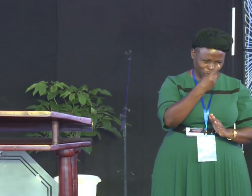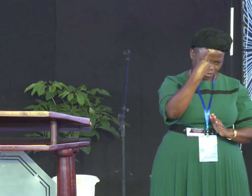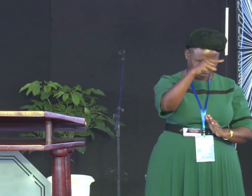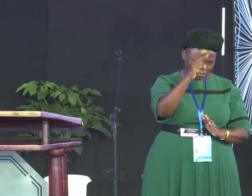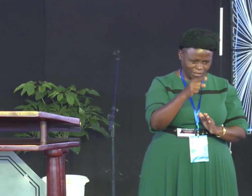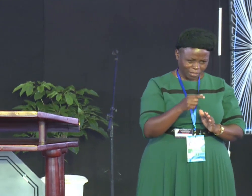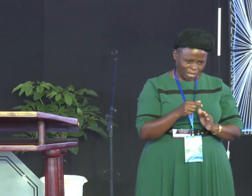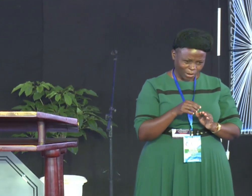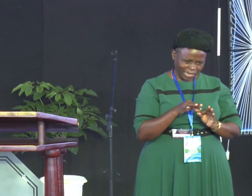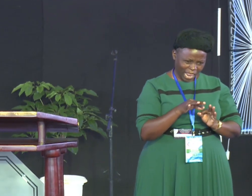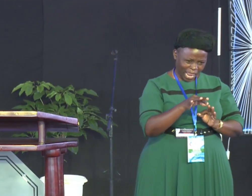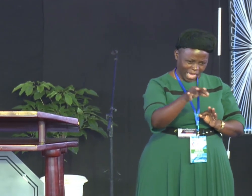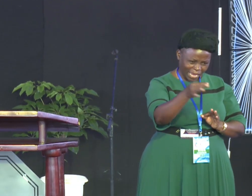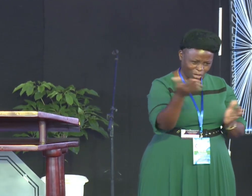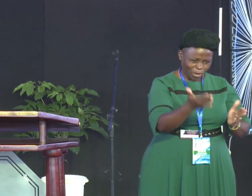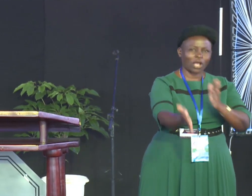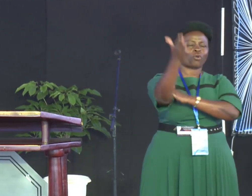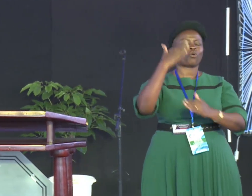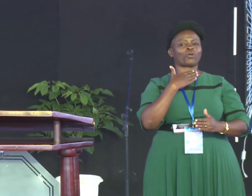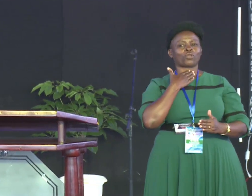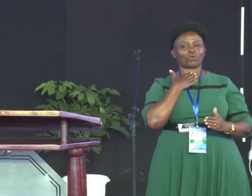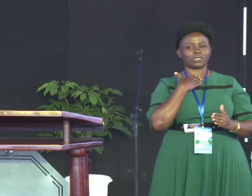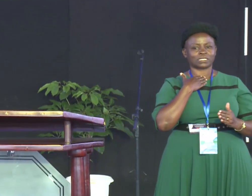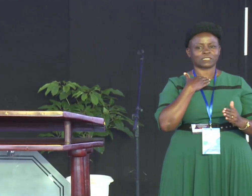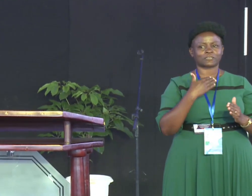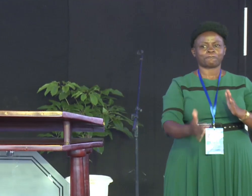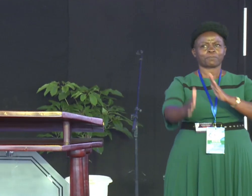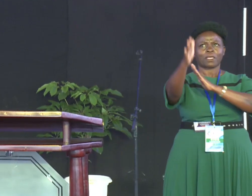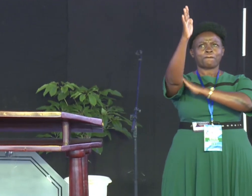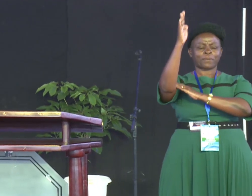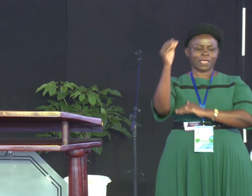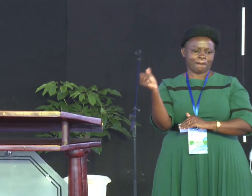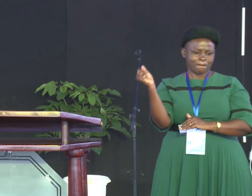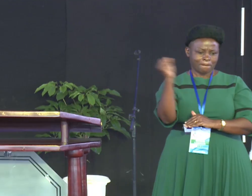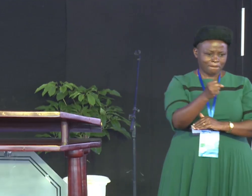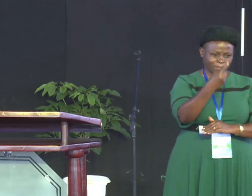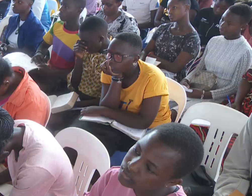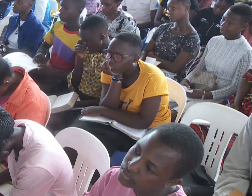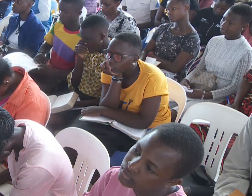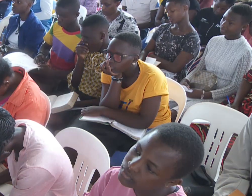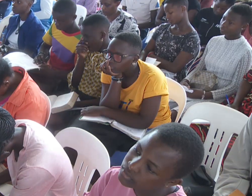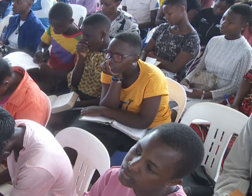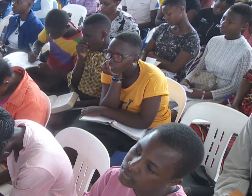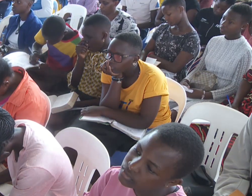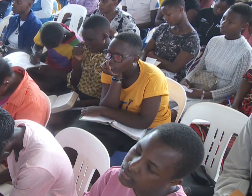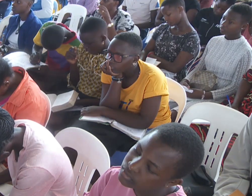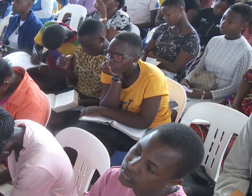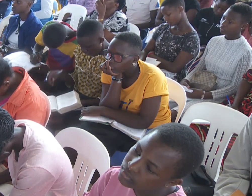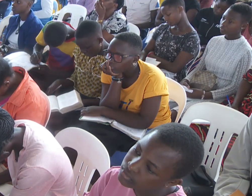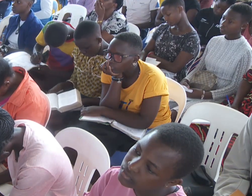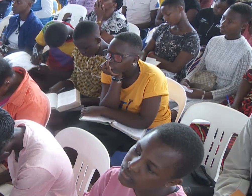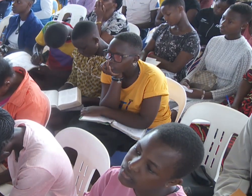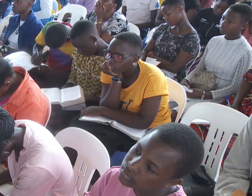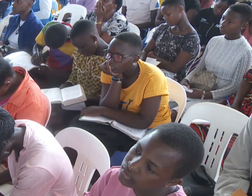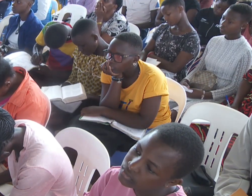Prayer aligns us in God's will. Okusaba, prayer positions us. okusaba kututeka mu kifo ekituufu, kututeka mu kifo omukono